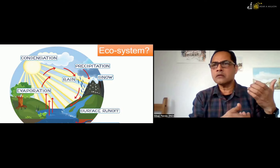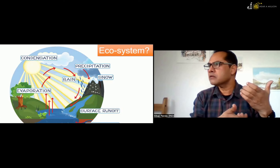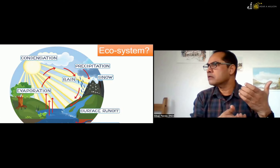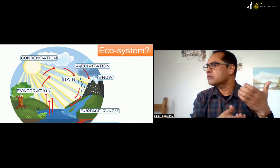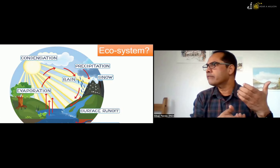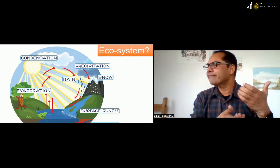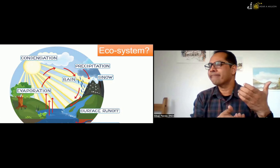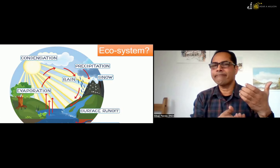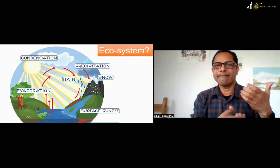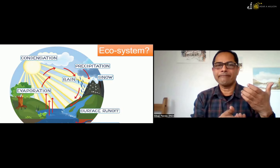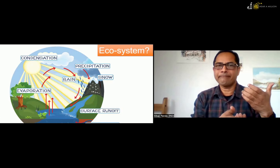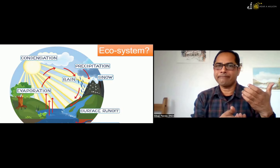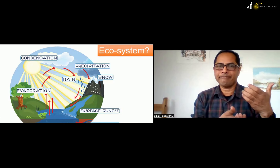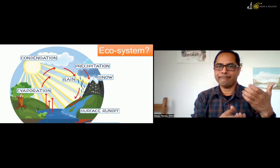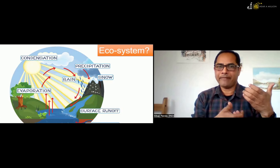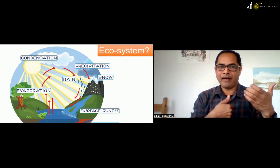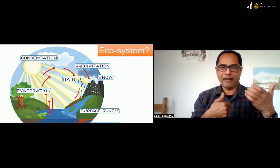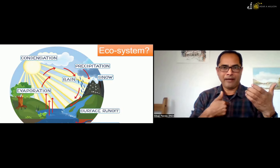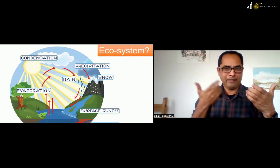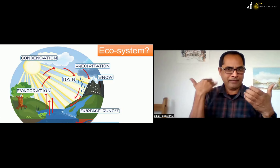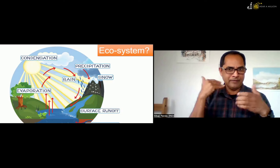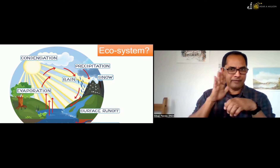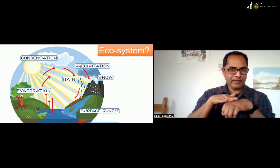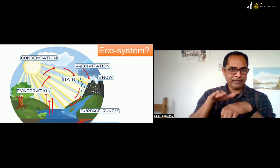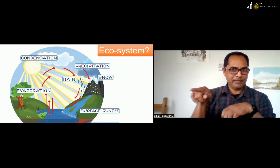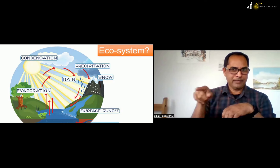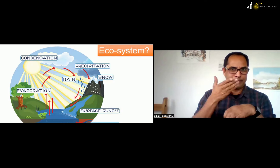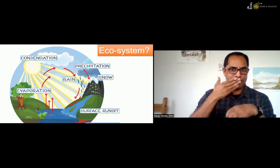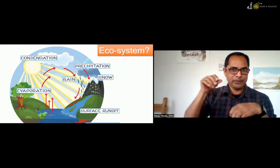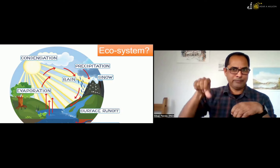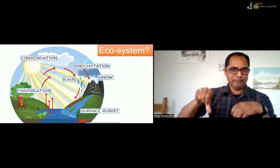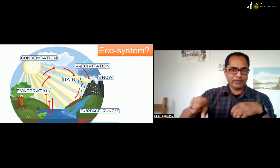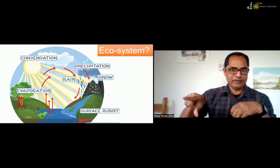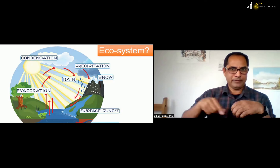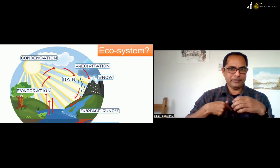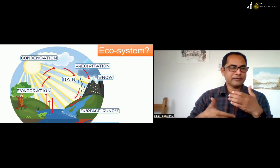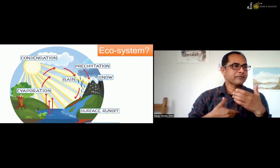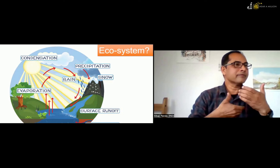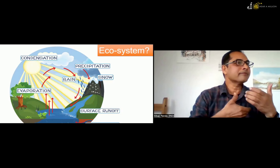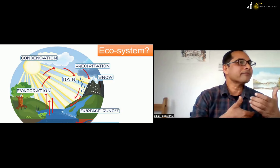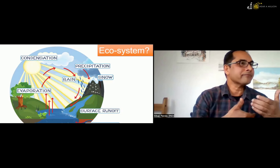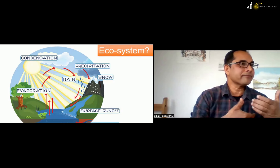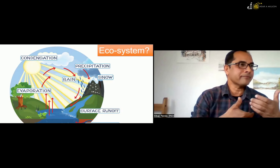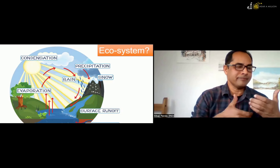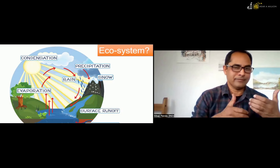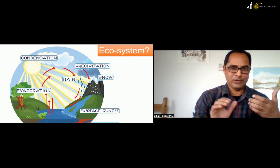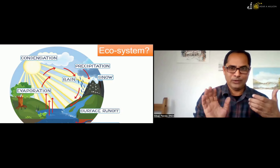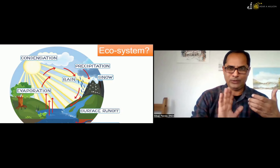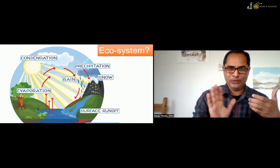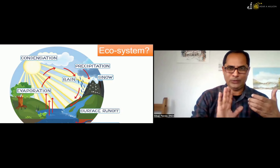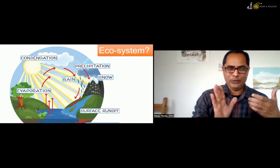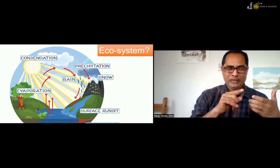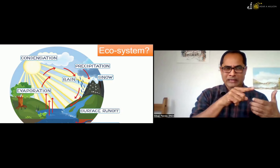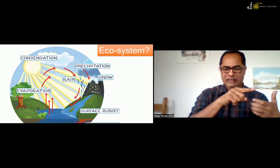fancy. And you with your deaf kid, you know, you would say